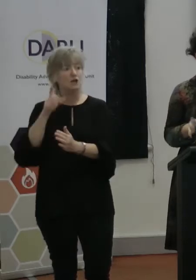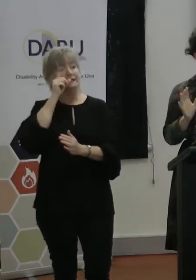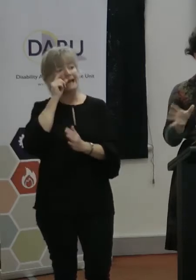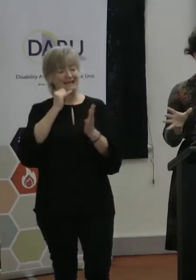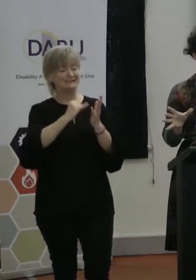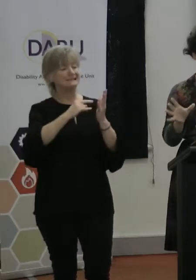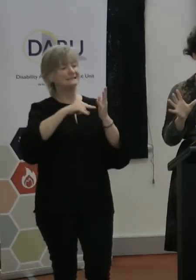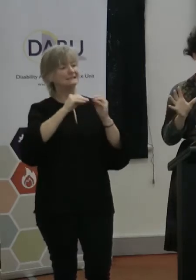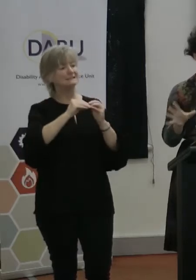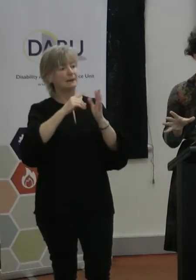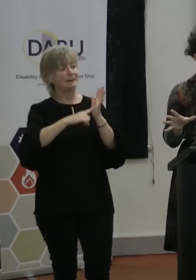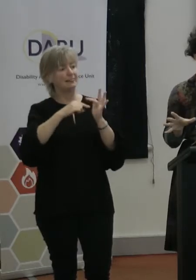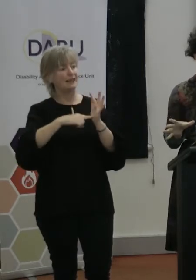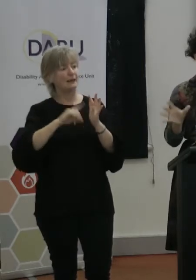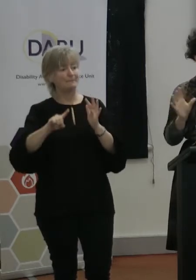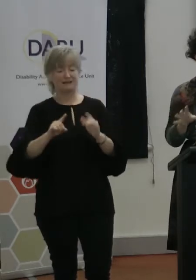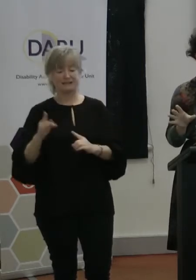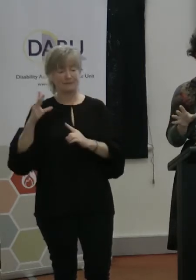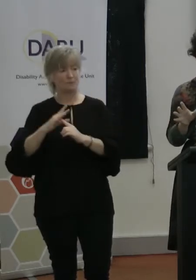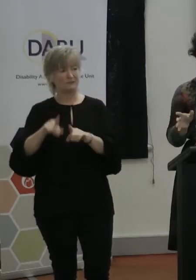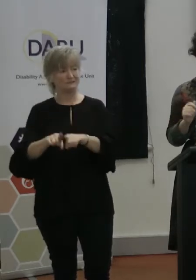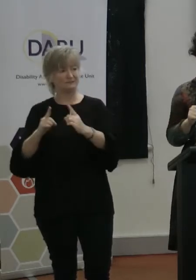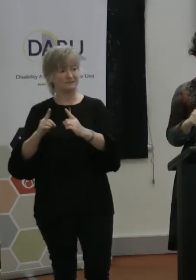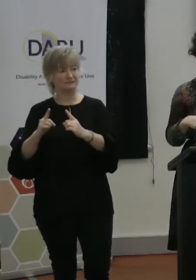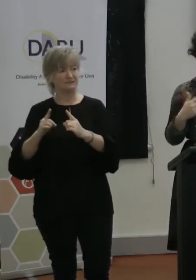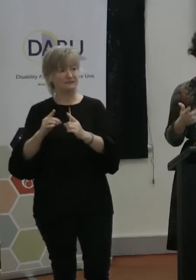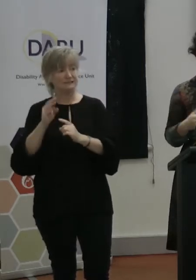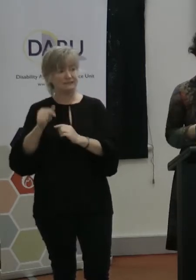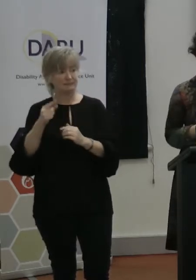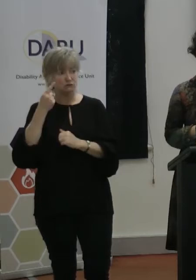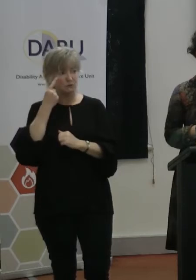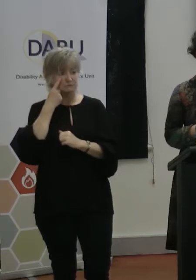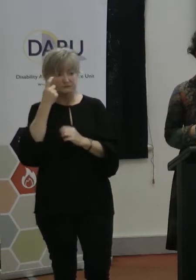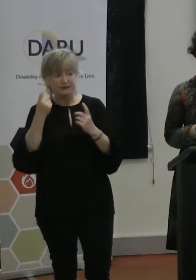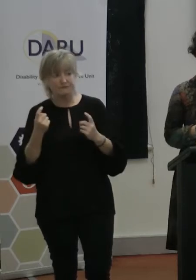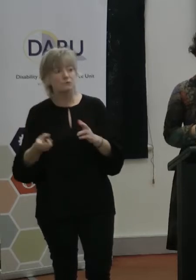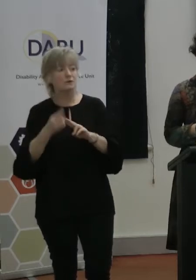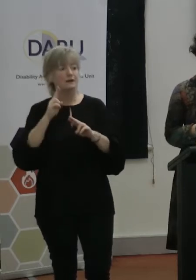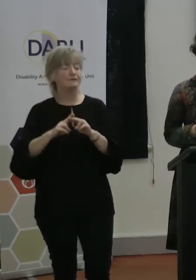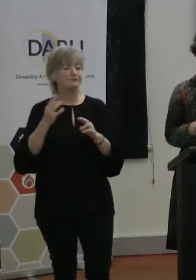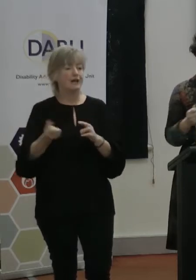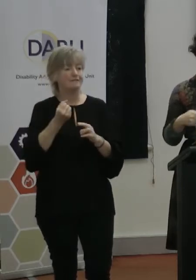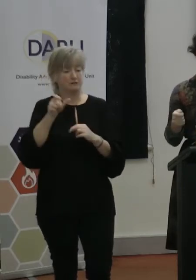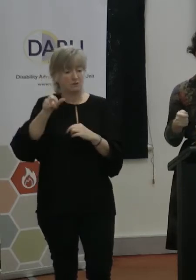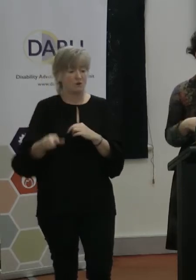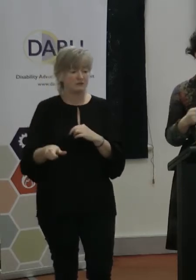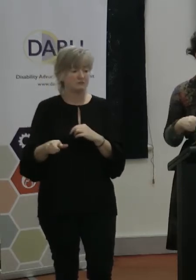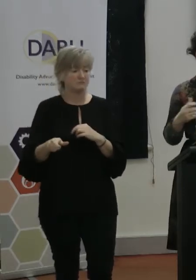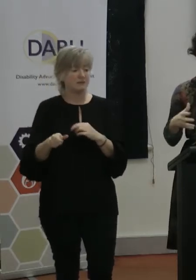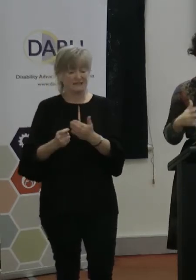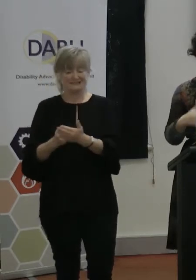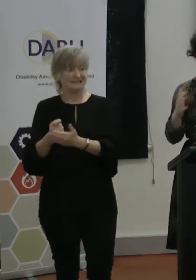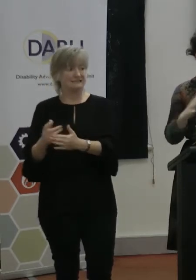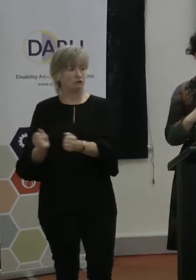but they're really important distinctions, and maybe something to look out for if you do have a client who has a